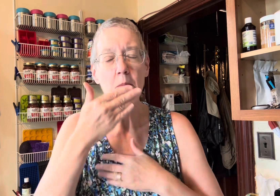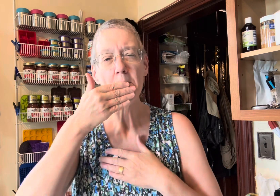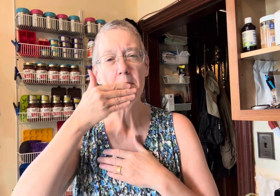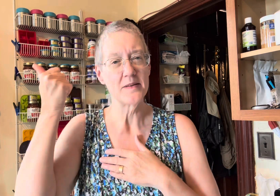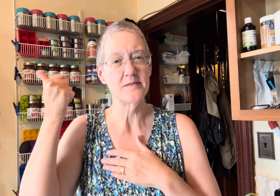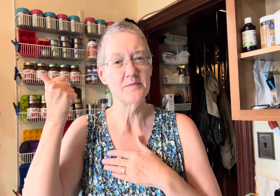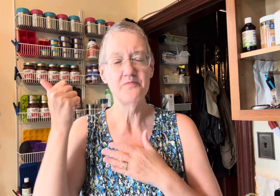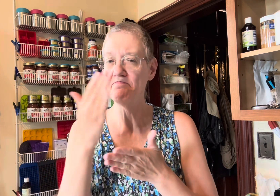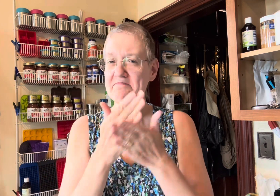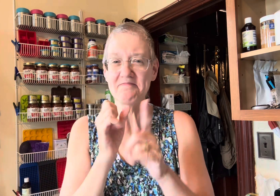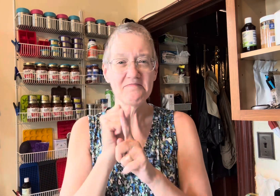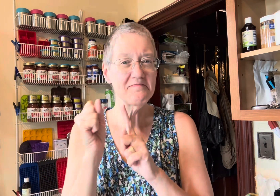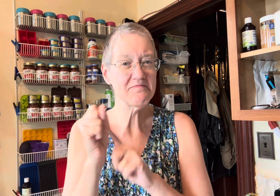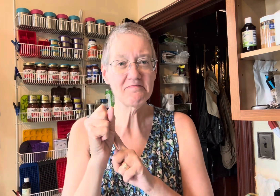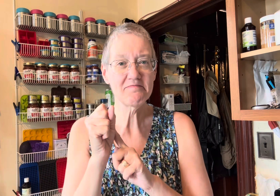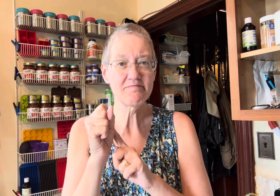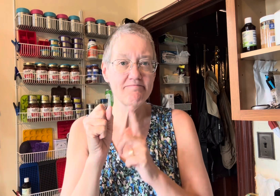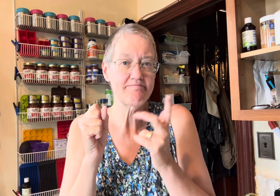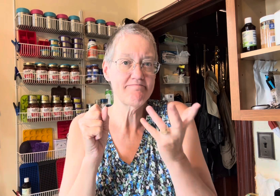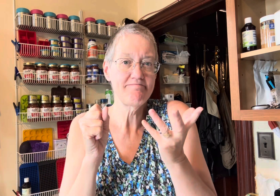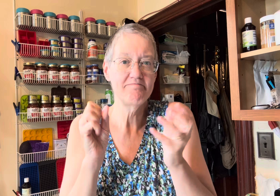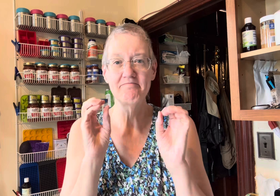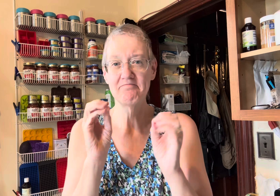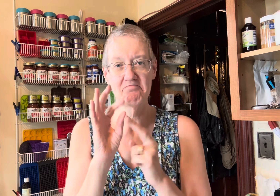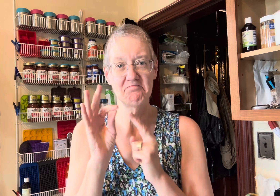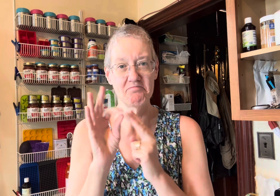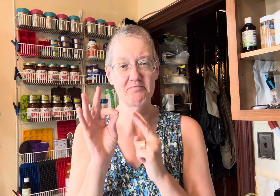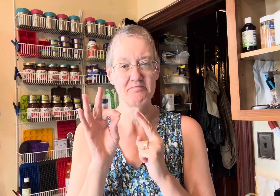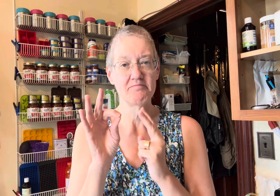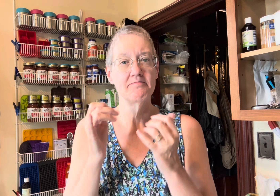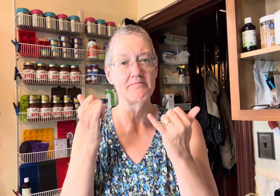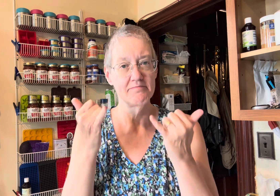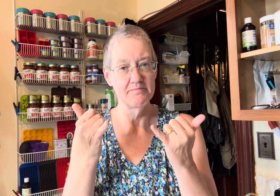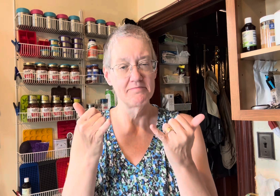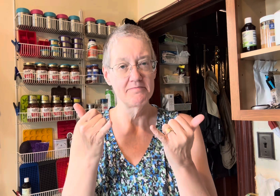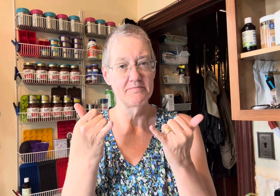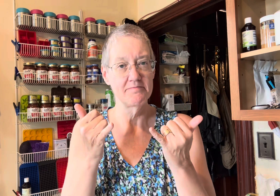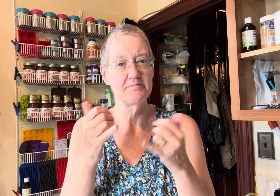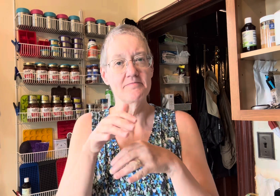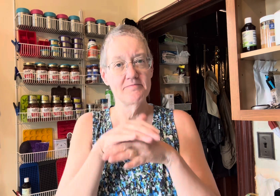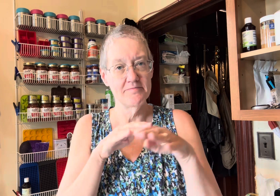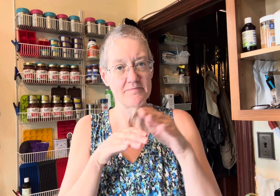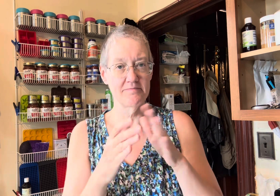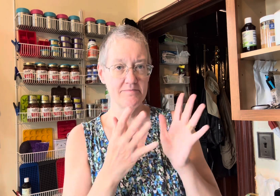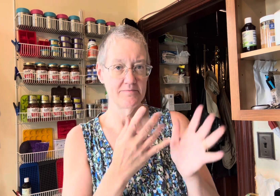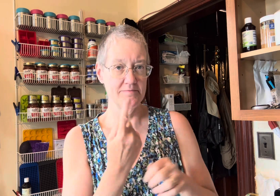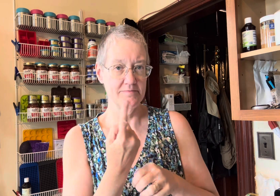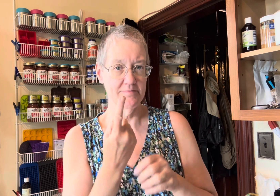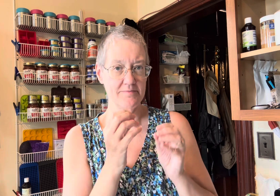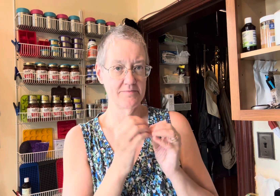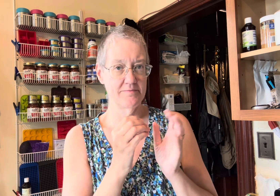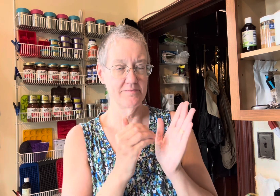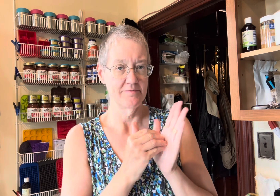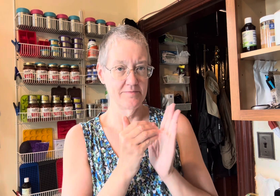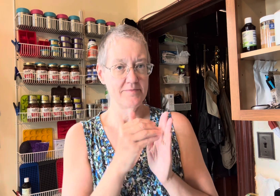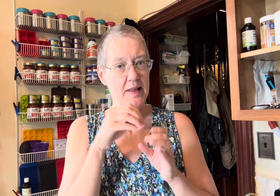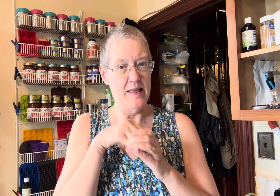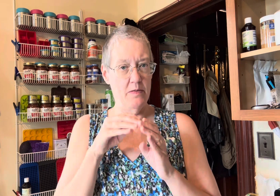walking. So do your best if you're in a situation like this. Many times you don't have any choice. So I'm